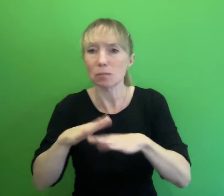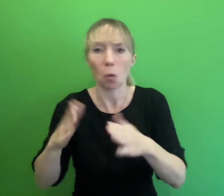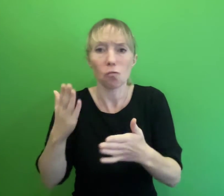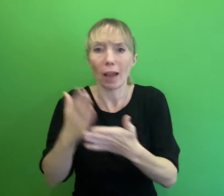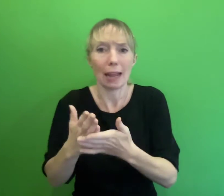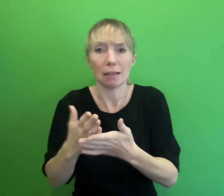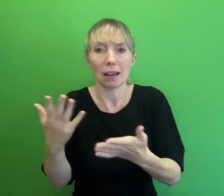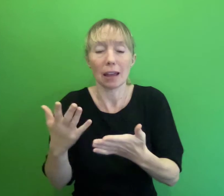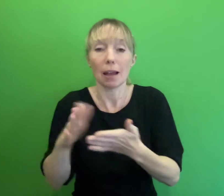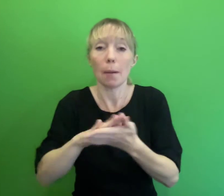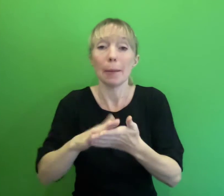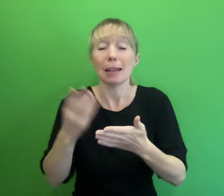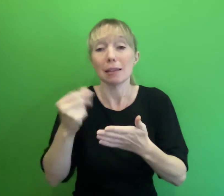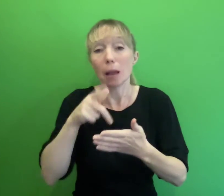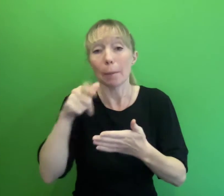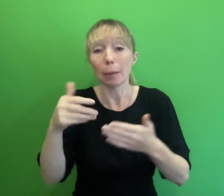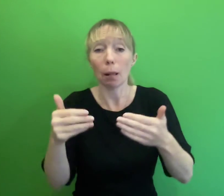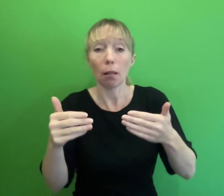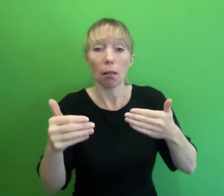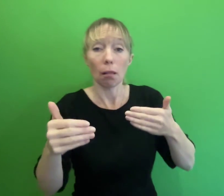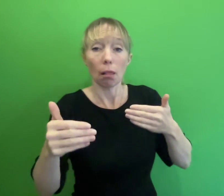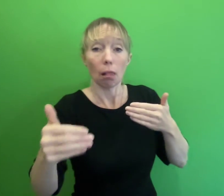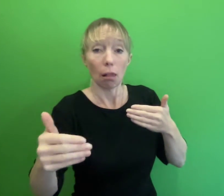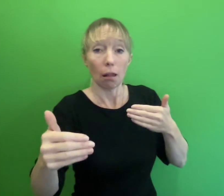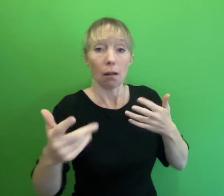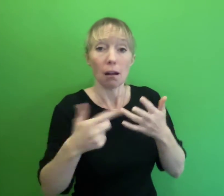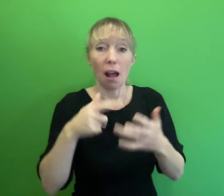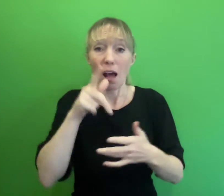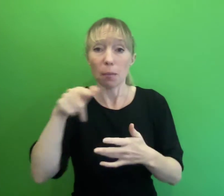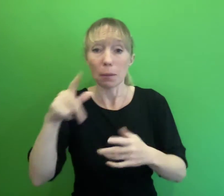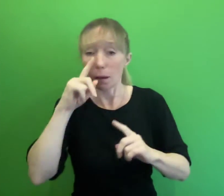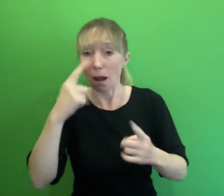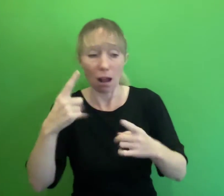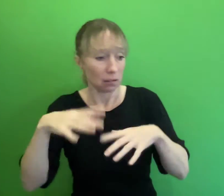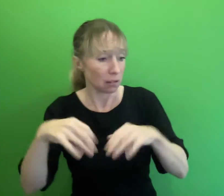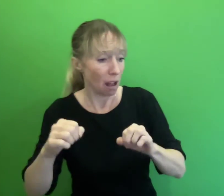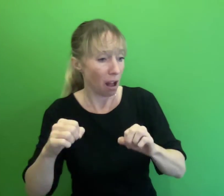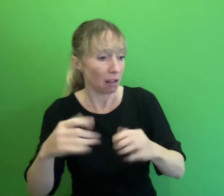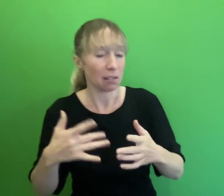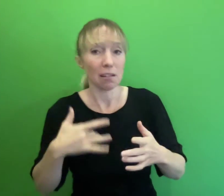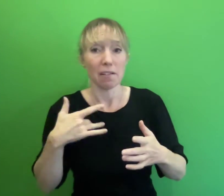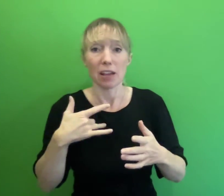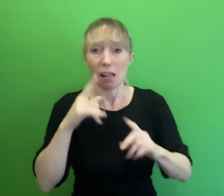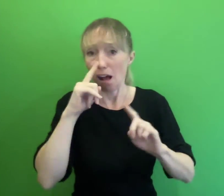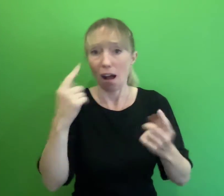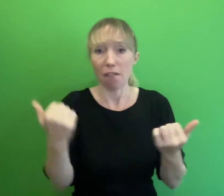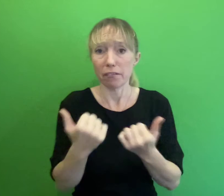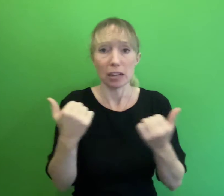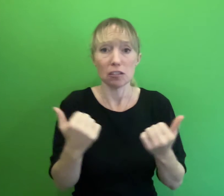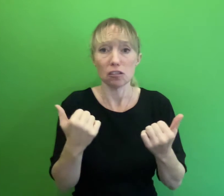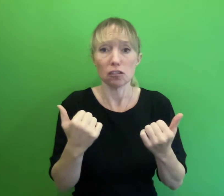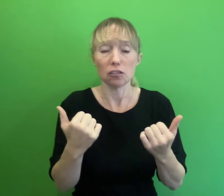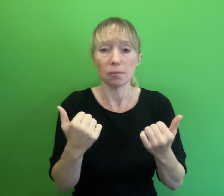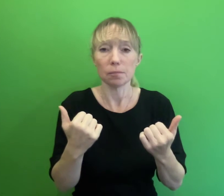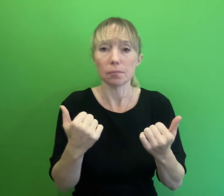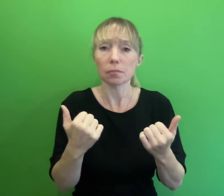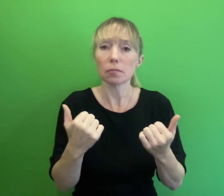participants behind, while others felt unable to start the work as they felt it could not be finished. Providing these in